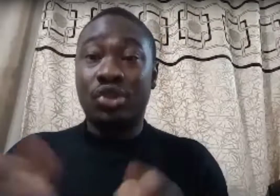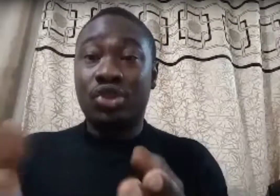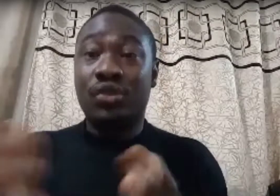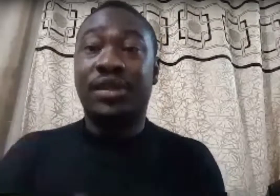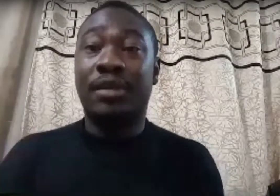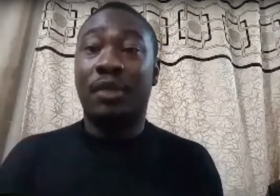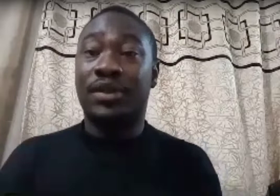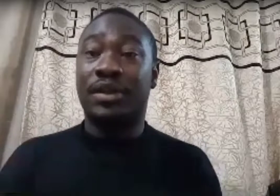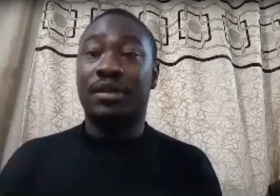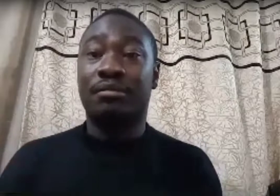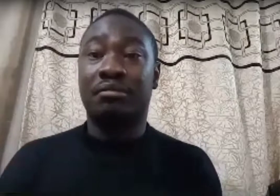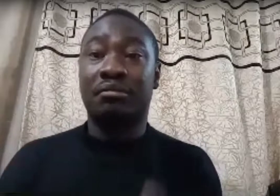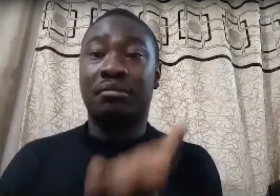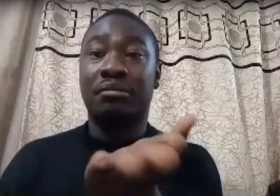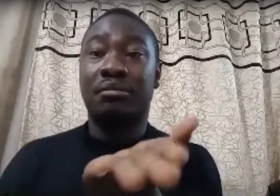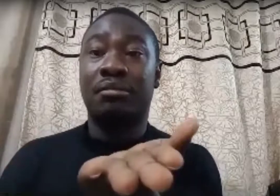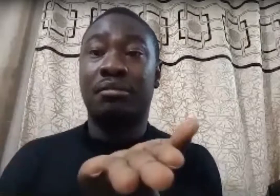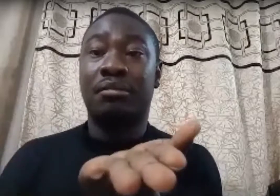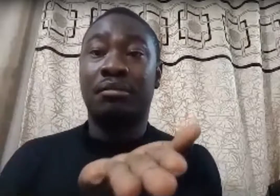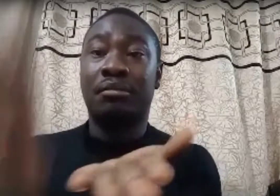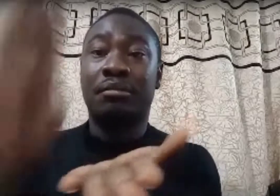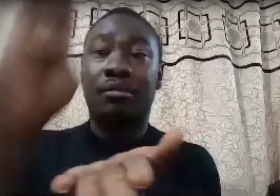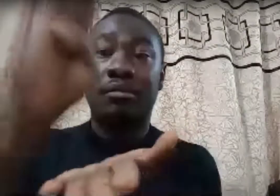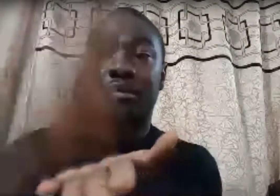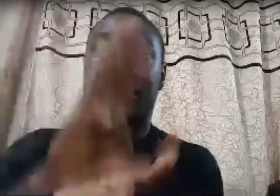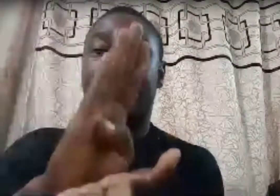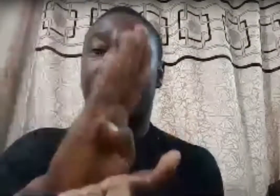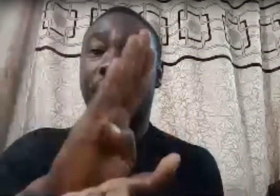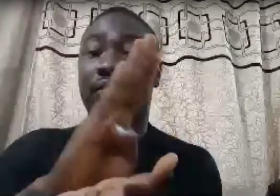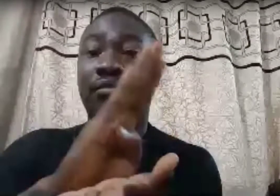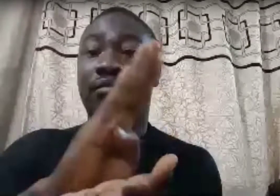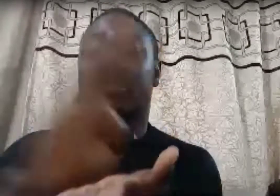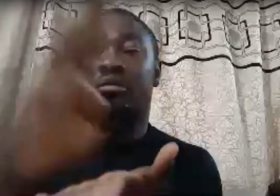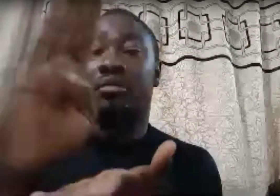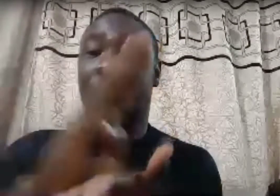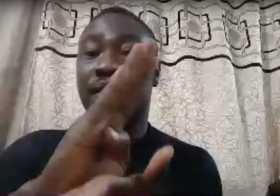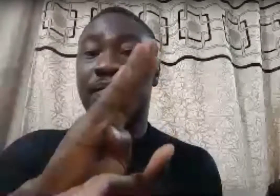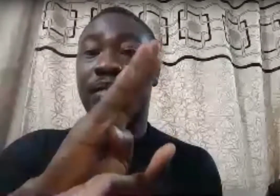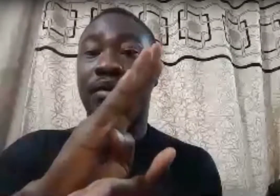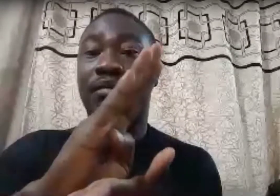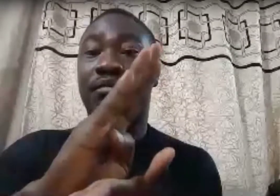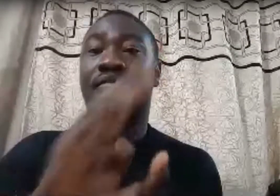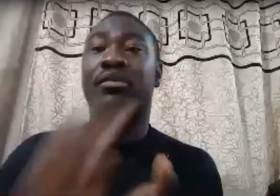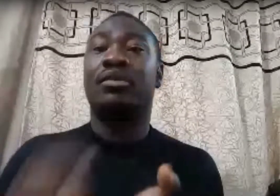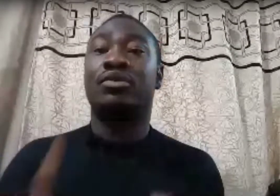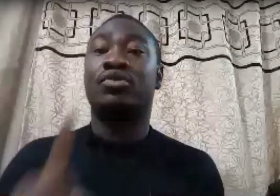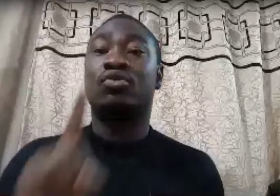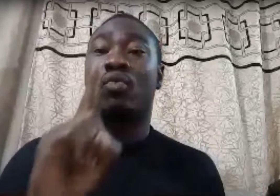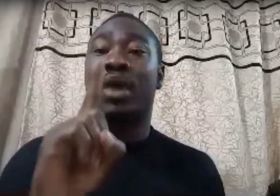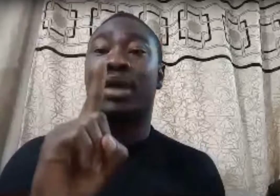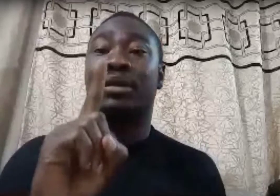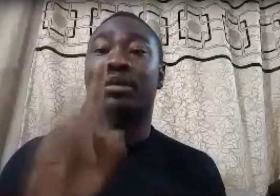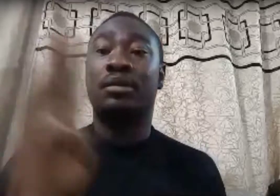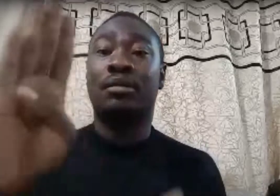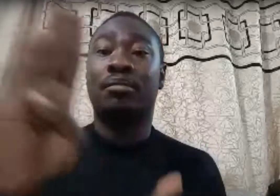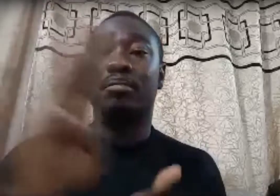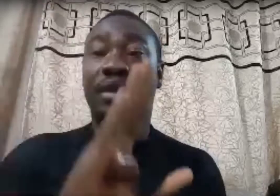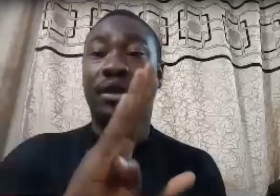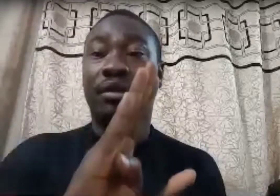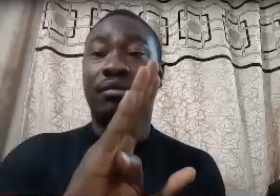This billion. This billion. So 1 billion. 1 billion.